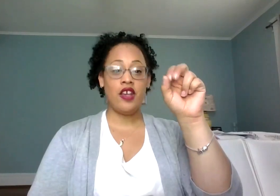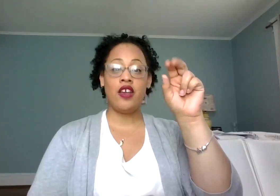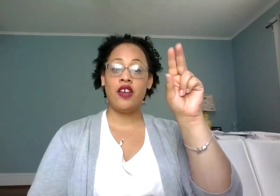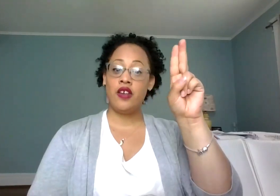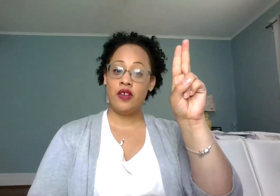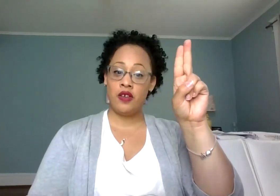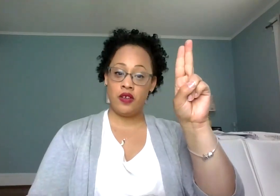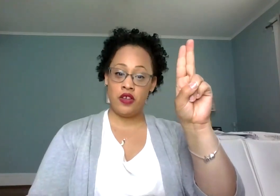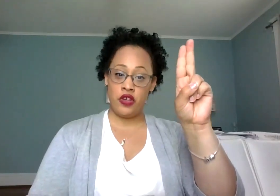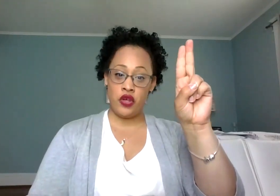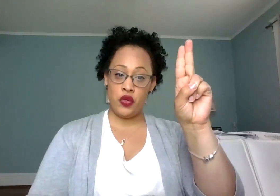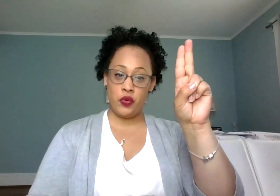U,